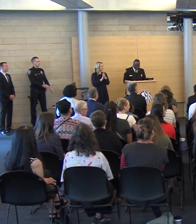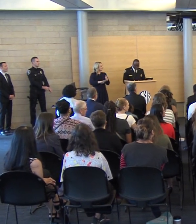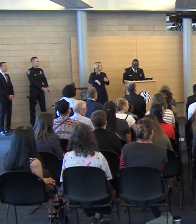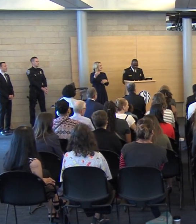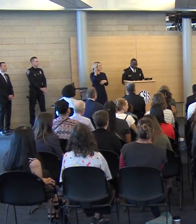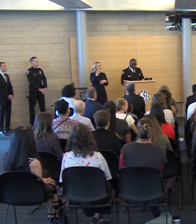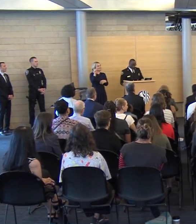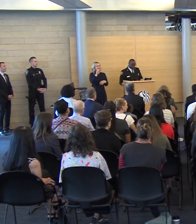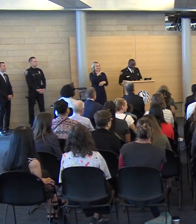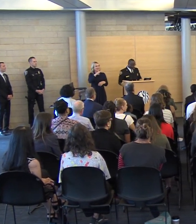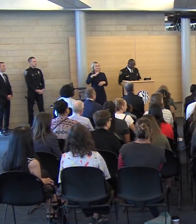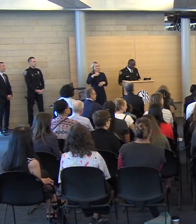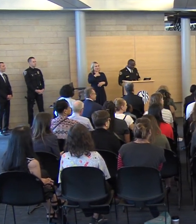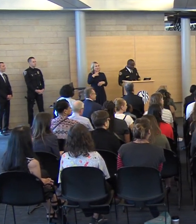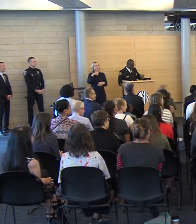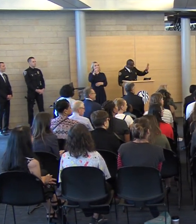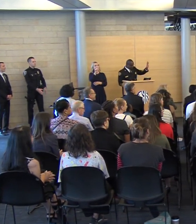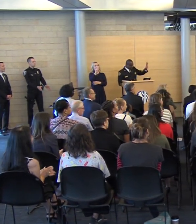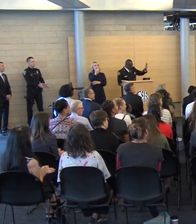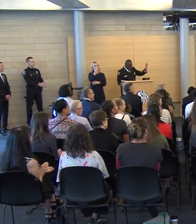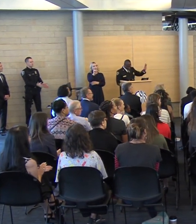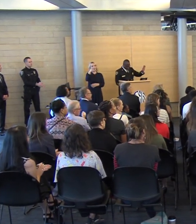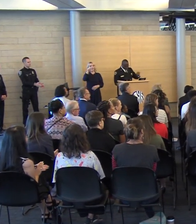Seattle City Council Member Lorena Gonzalez.